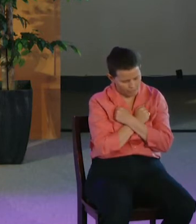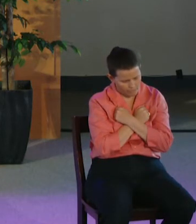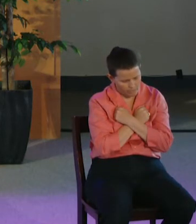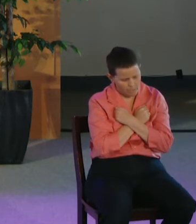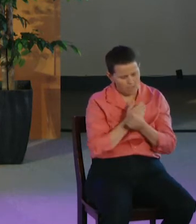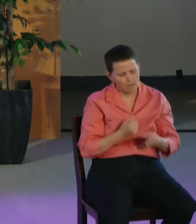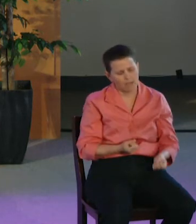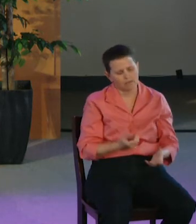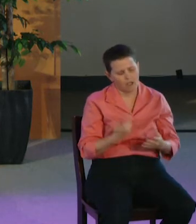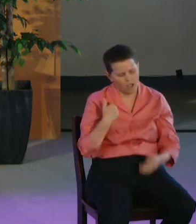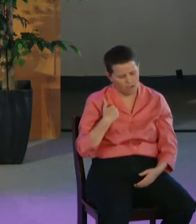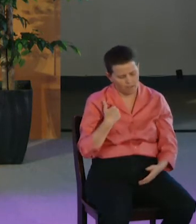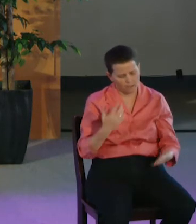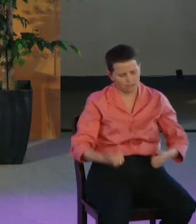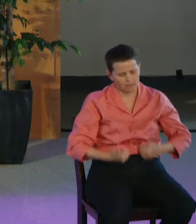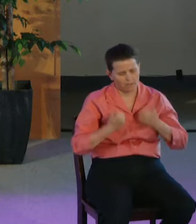Father, but also my divine Father.